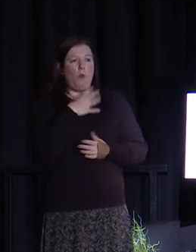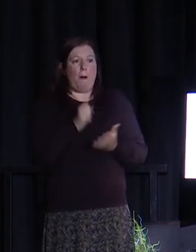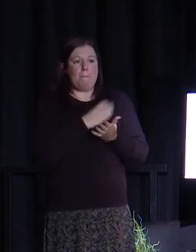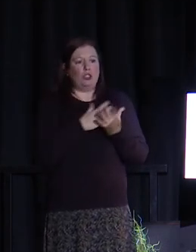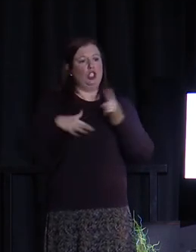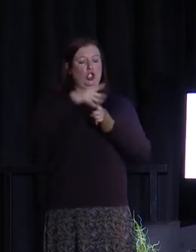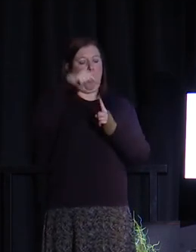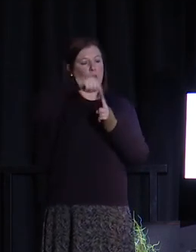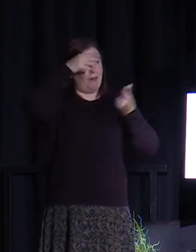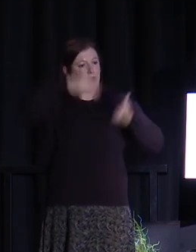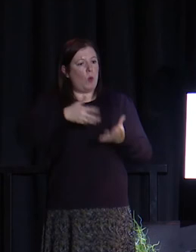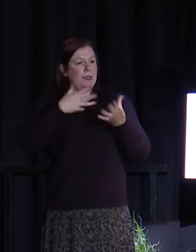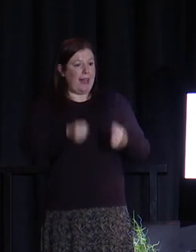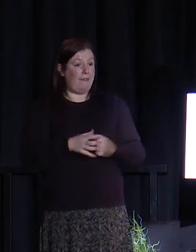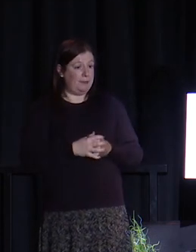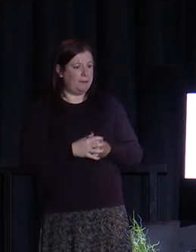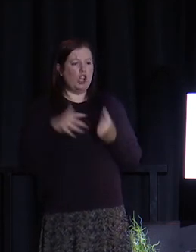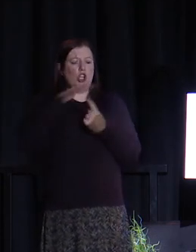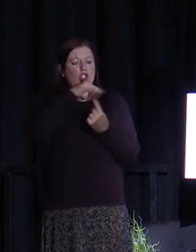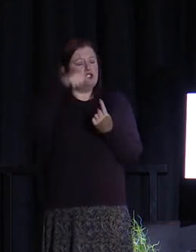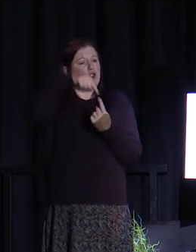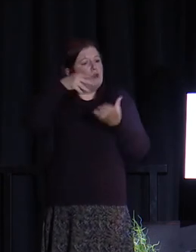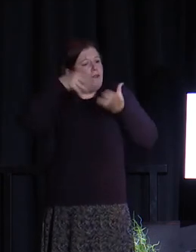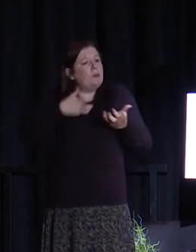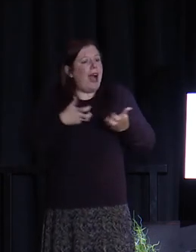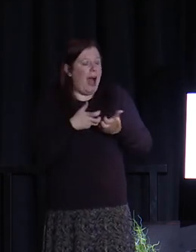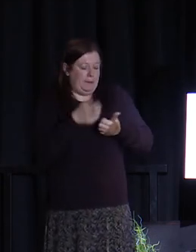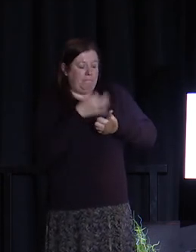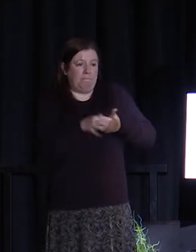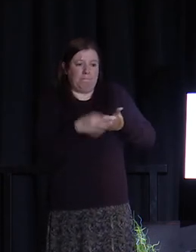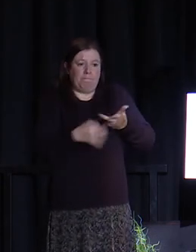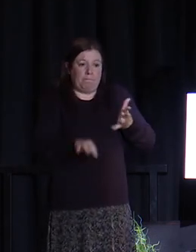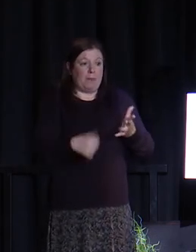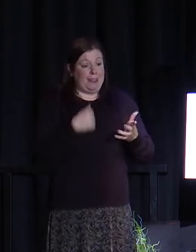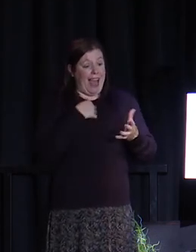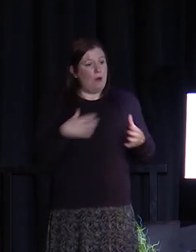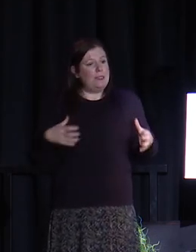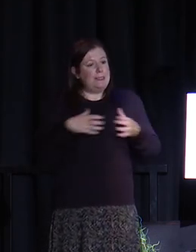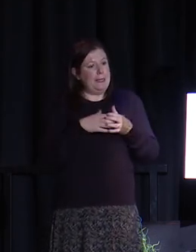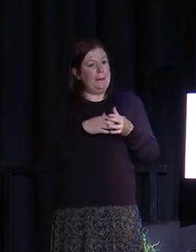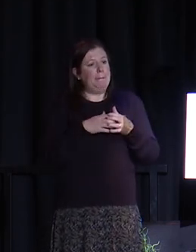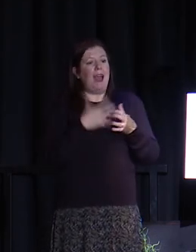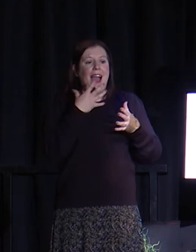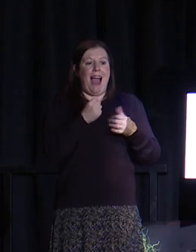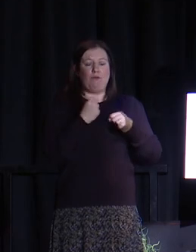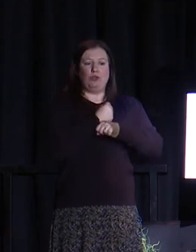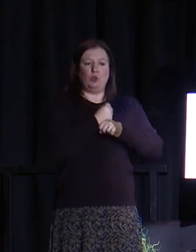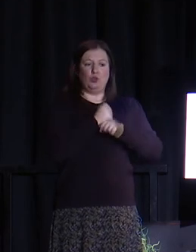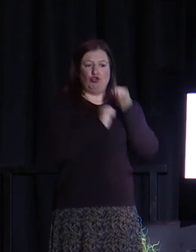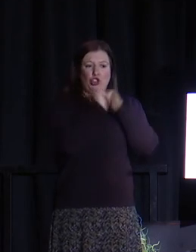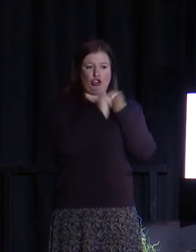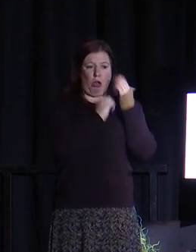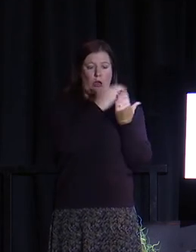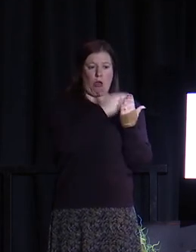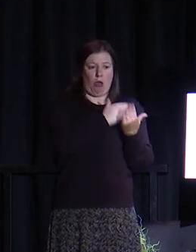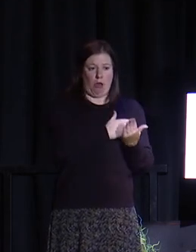conscience. And how we do that is through our team structure. So we've developed a producing structure which is intended